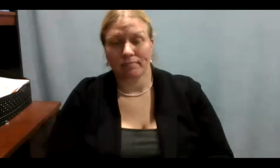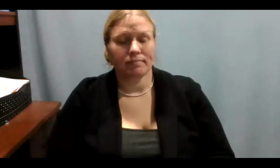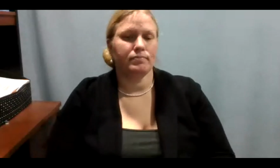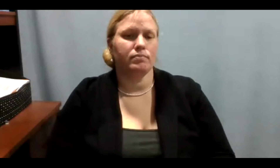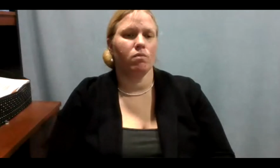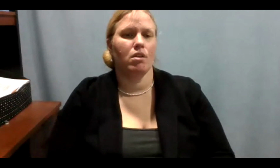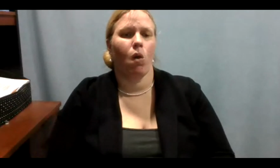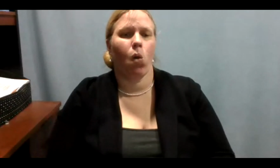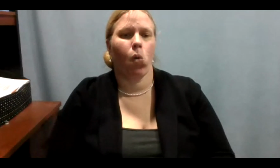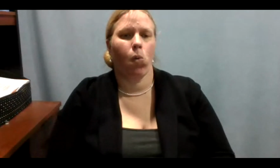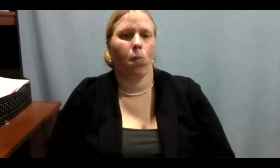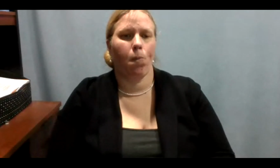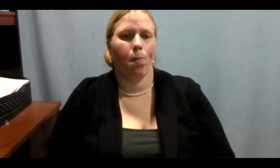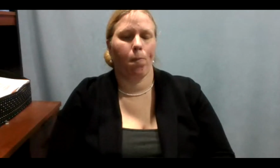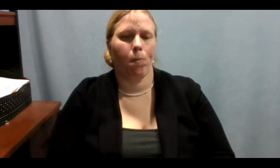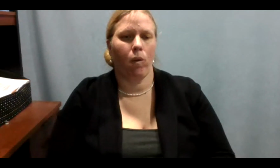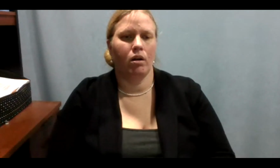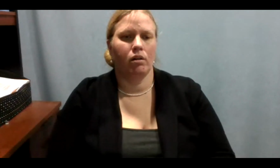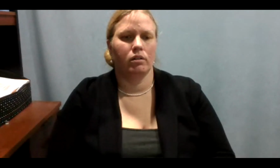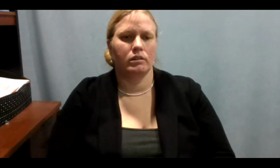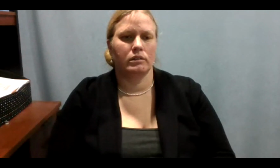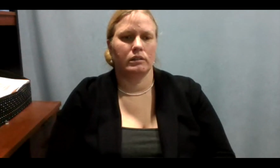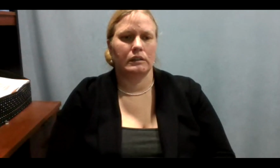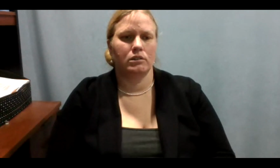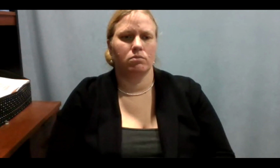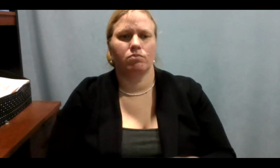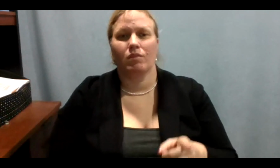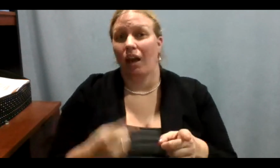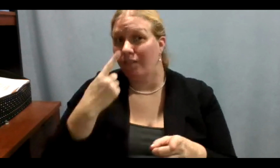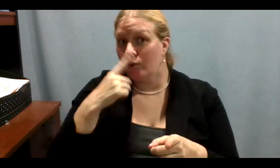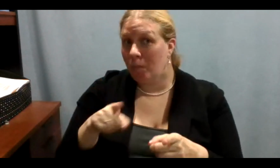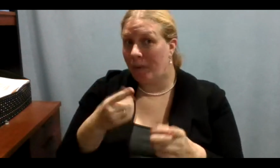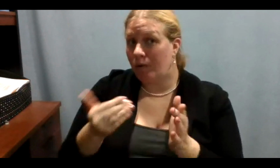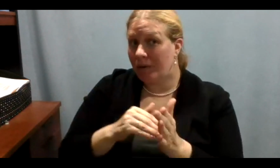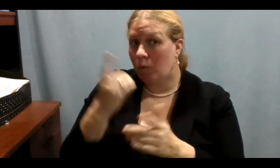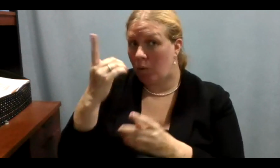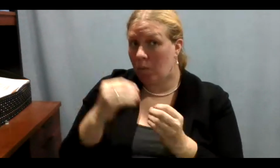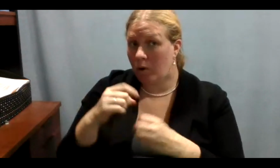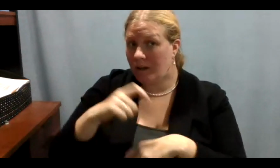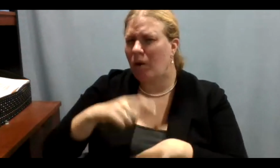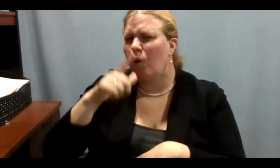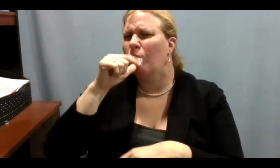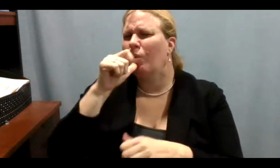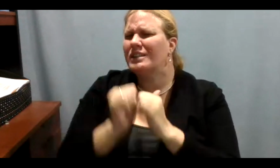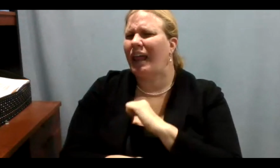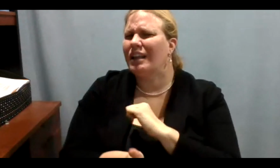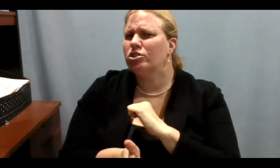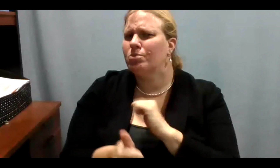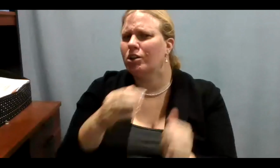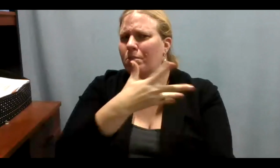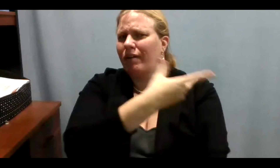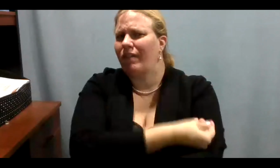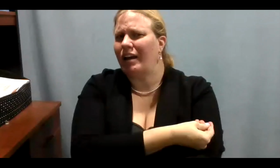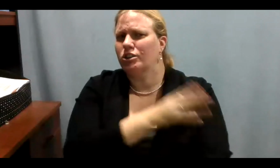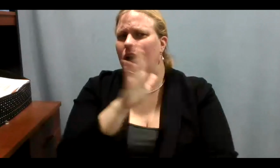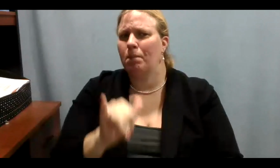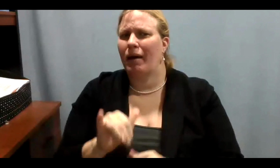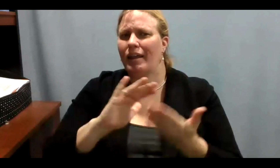and i know you've already been through this but if you could repeat one more time who is eligible to be vaccinated by the city's health department